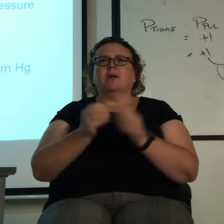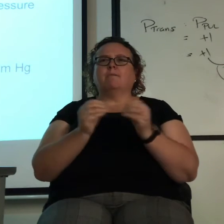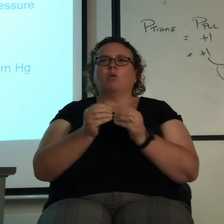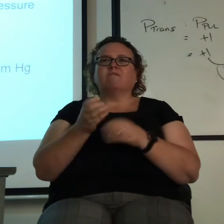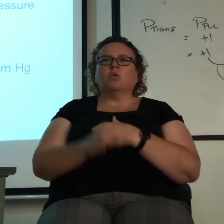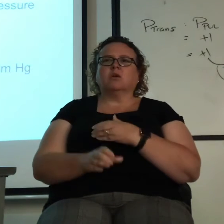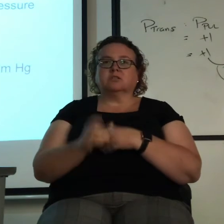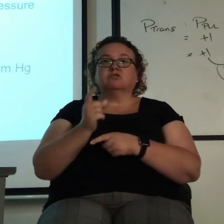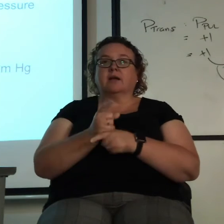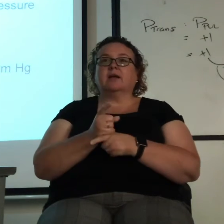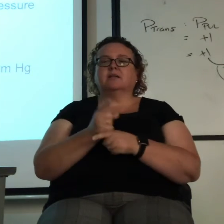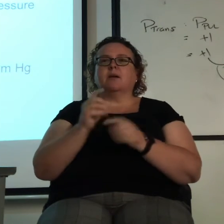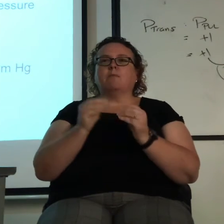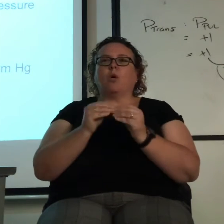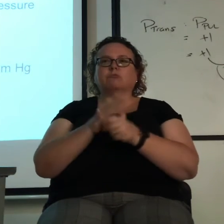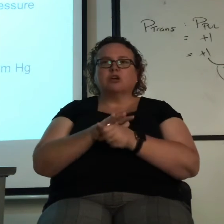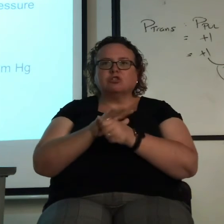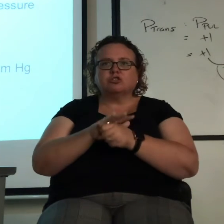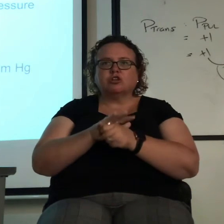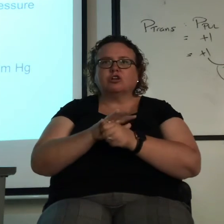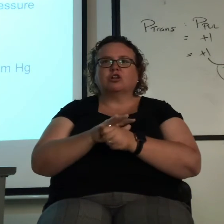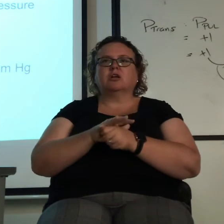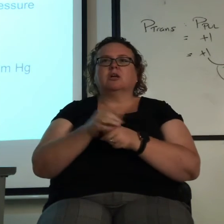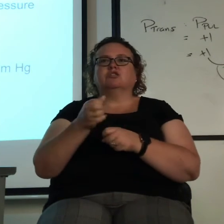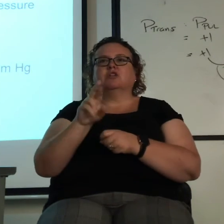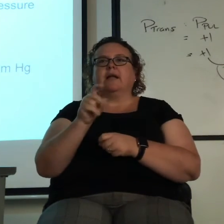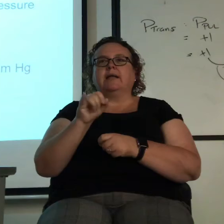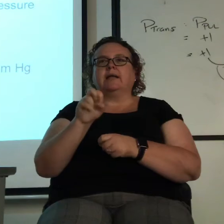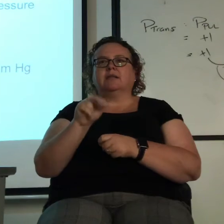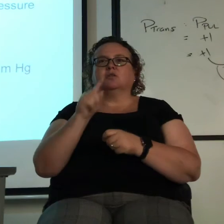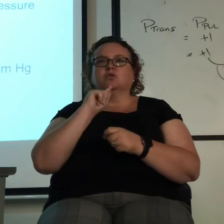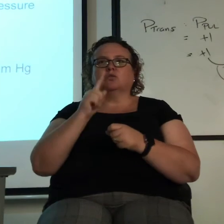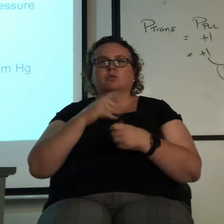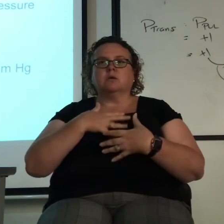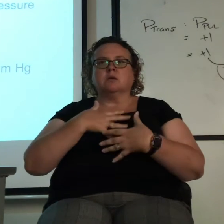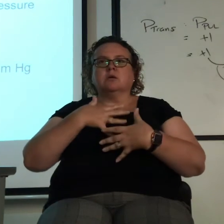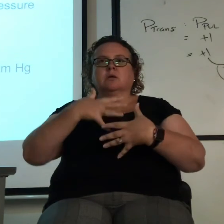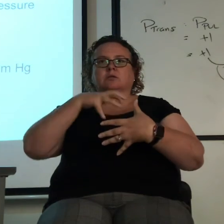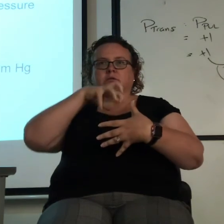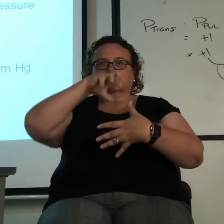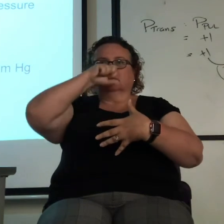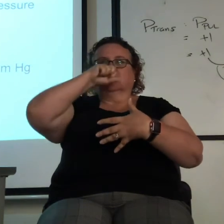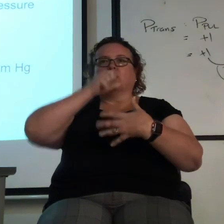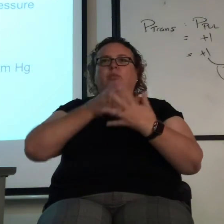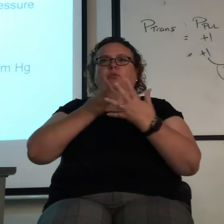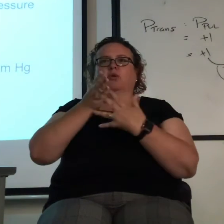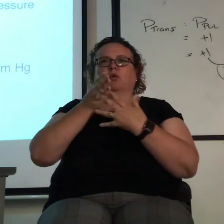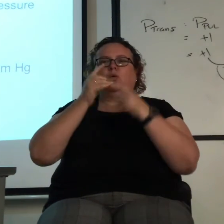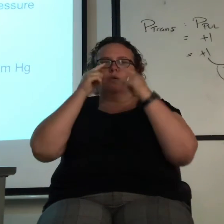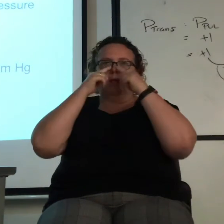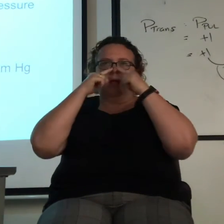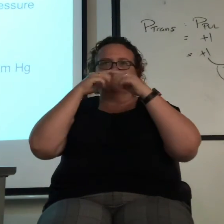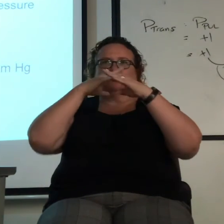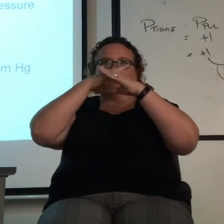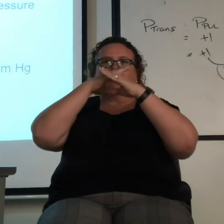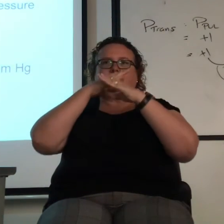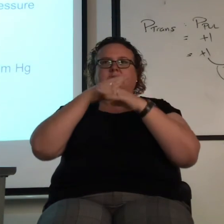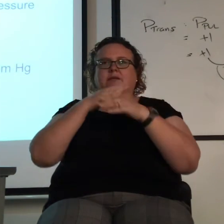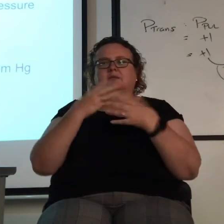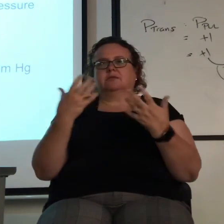force, right? You have to generate more pressure gradients to draw air through in through an obstructed airway.